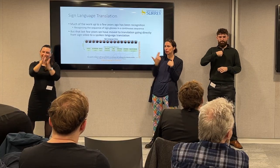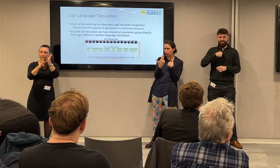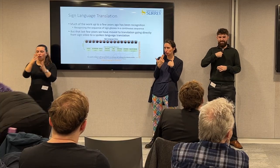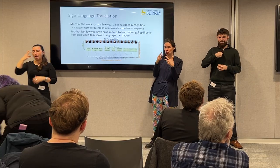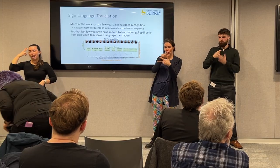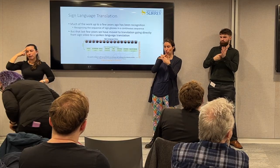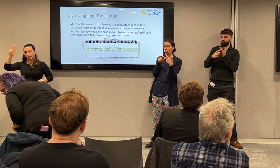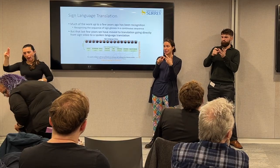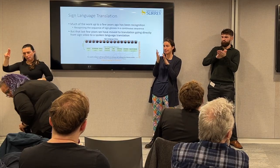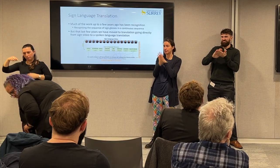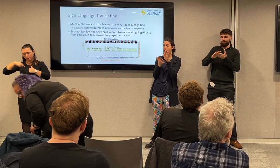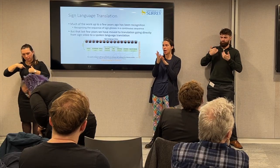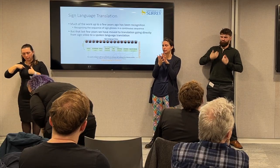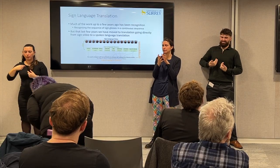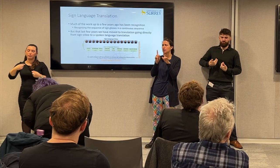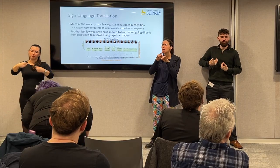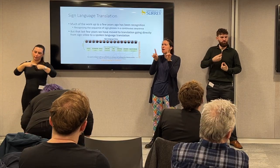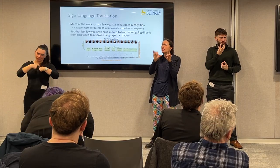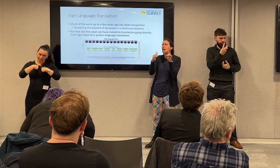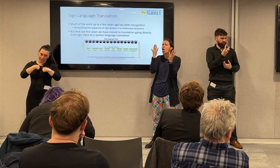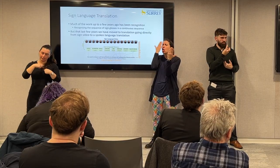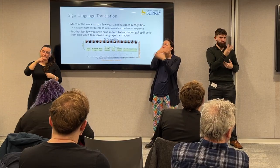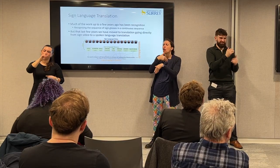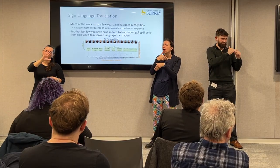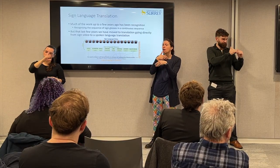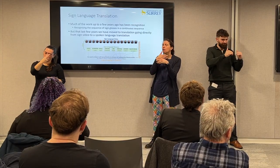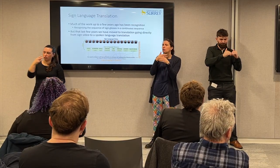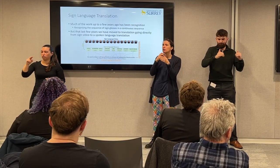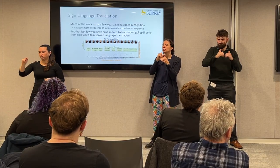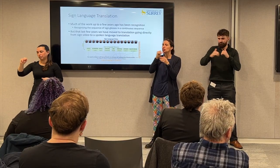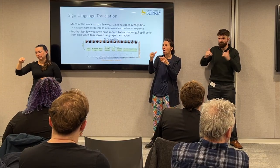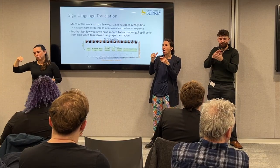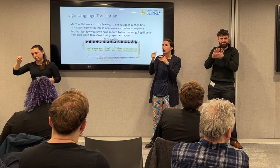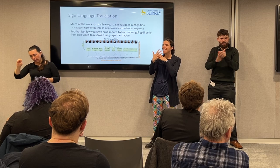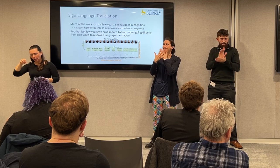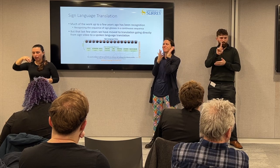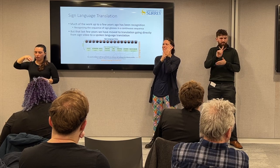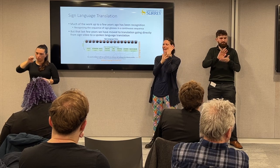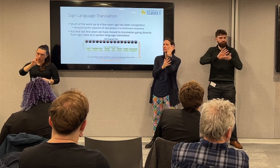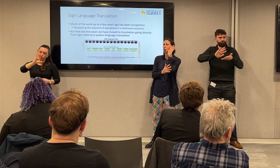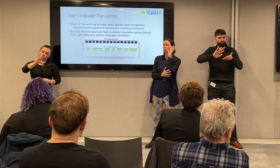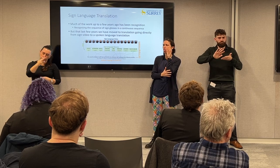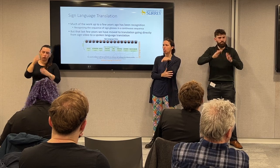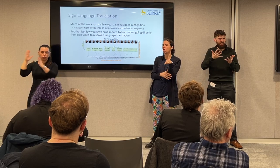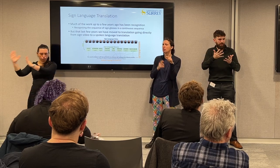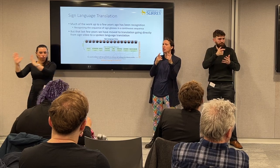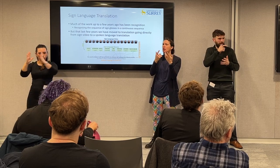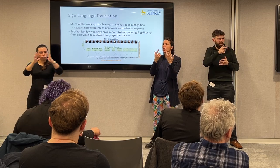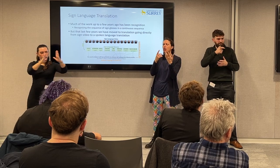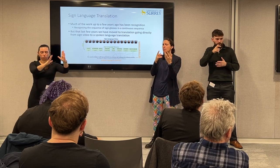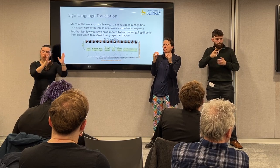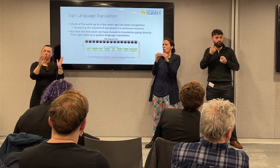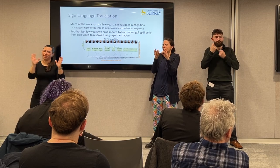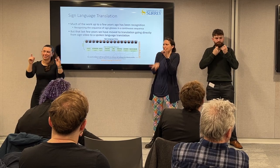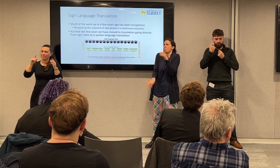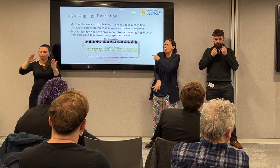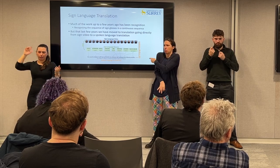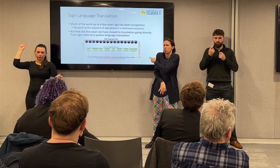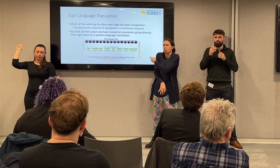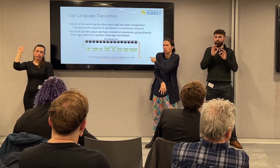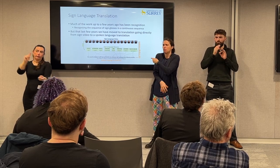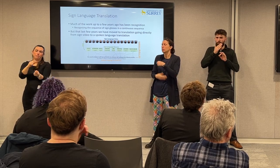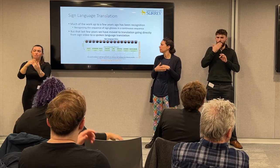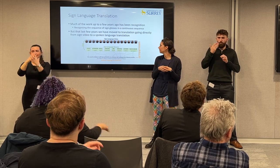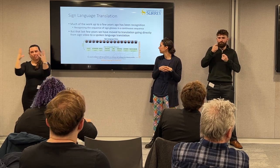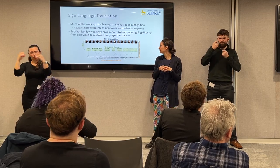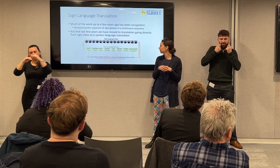signs, but that forgets about all the non-lexical items and the use of space. It's a very simplified representation.